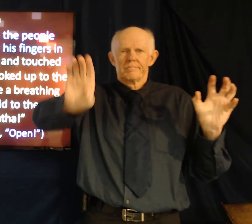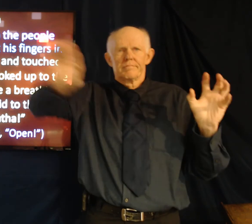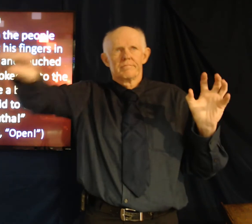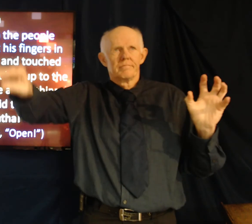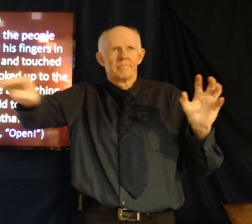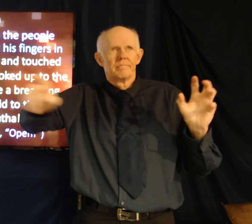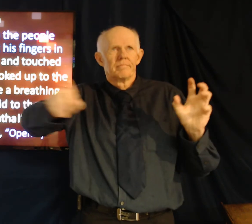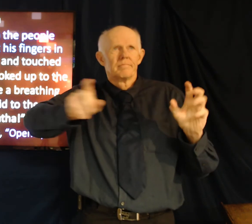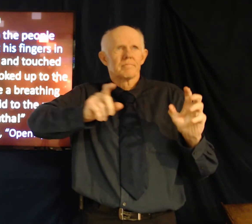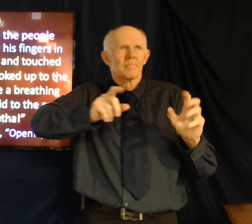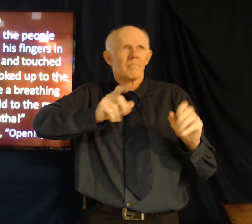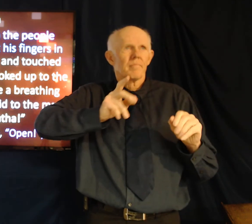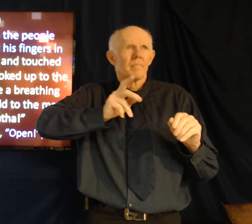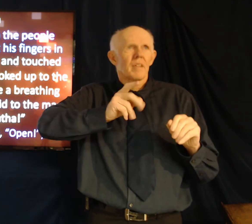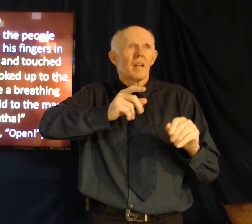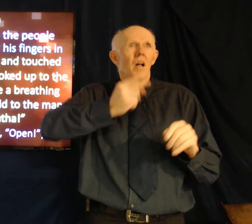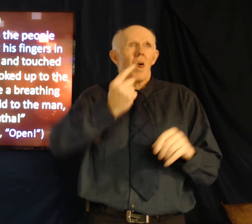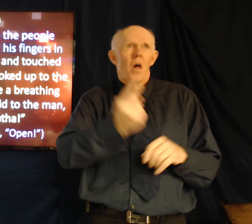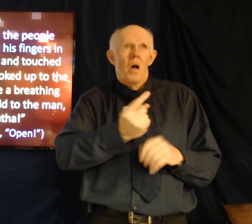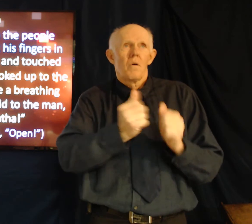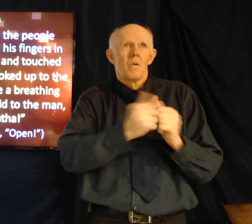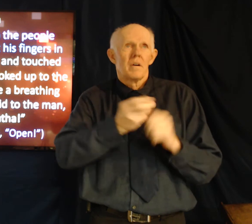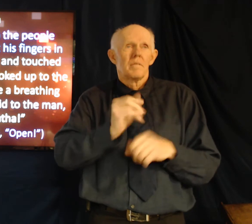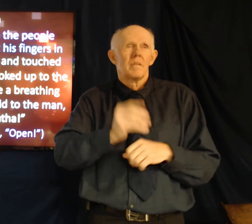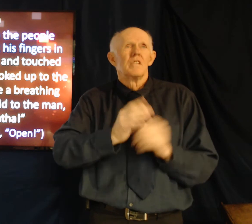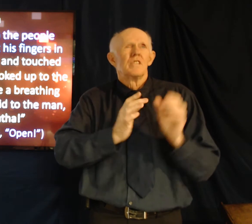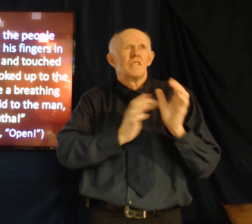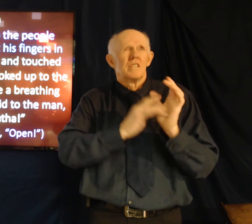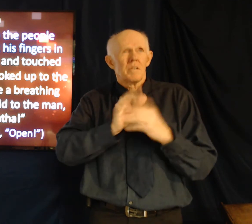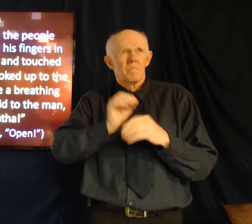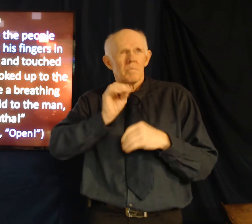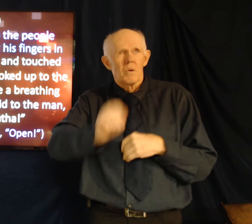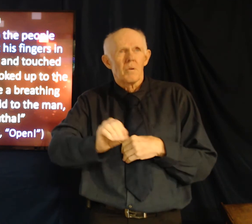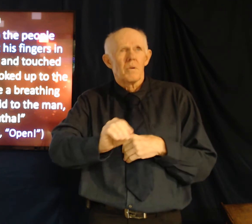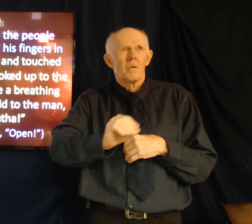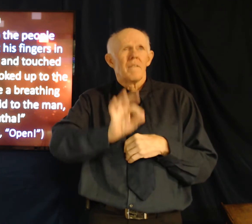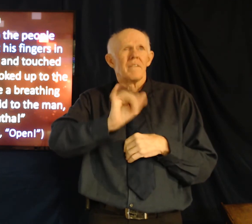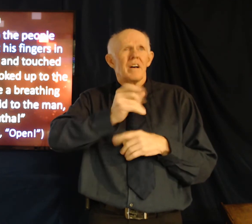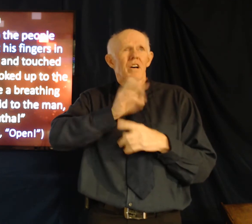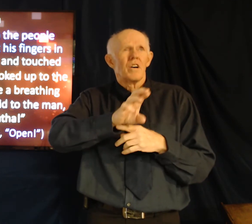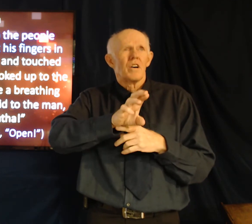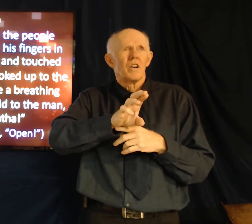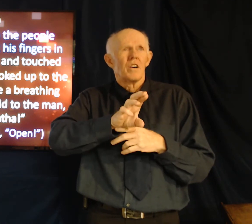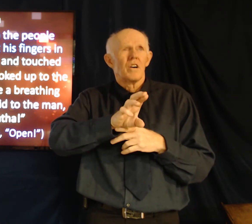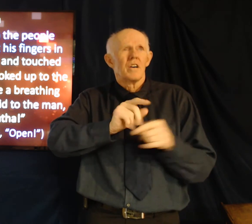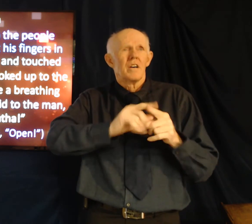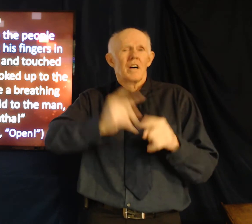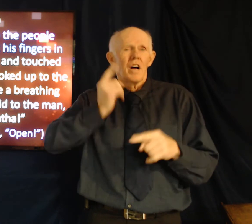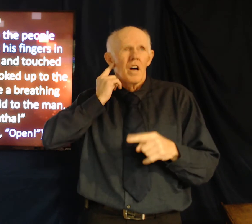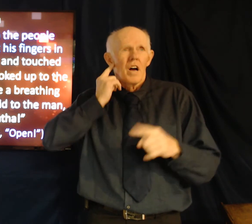with him. Jesus put his fingers